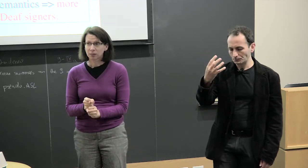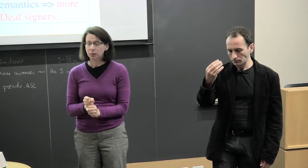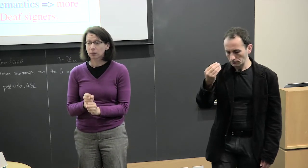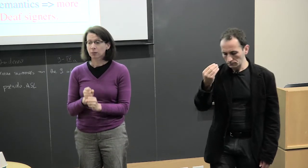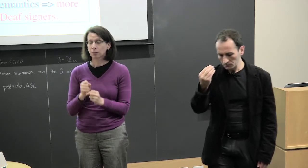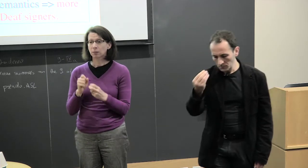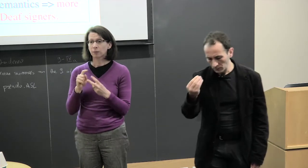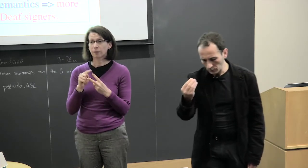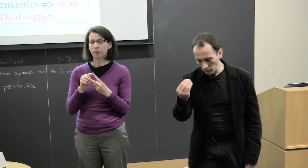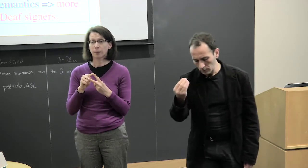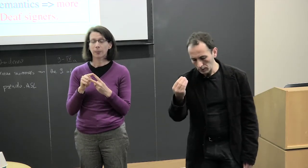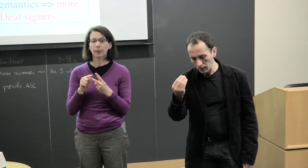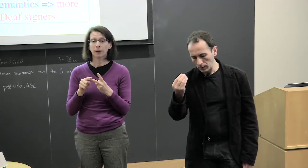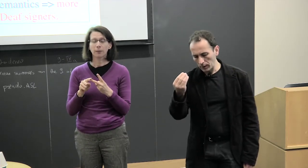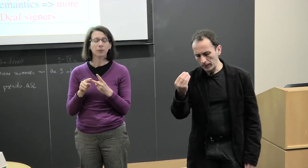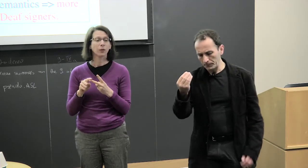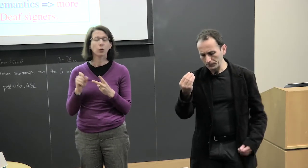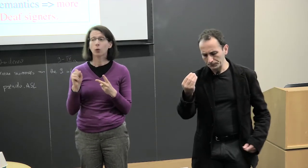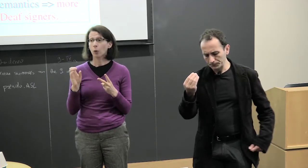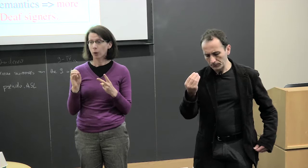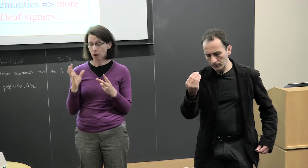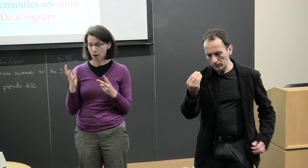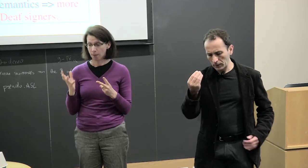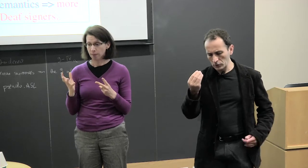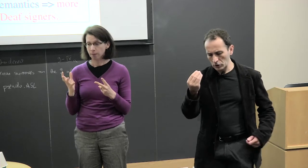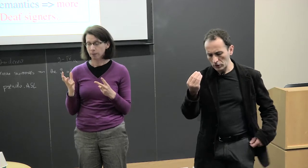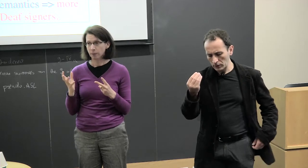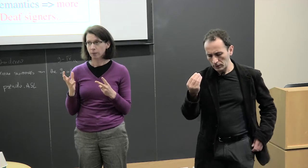said. So,